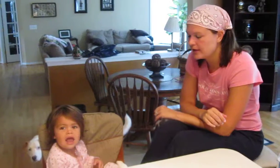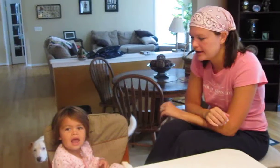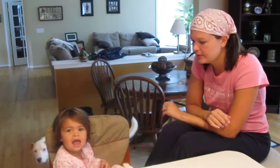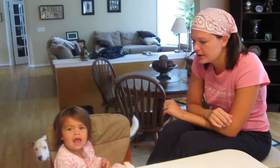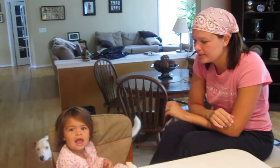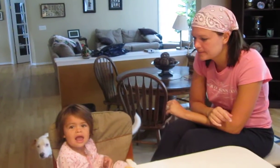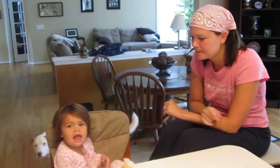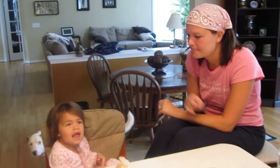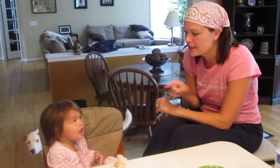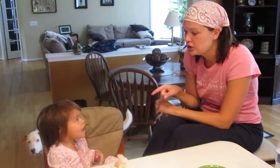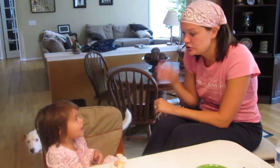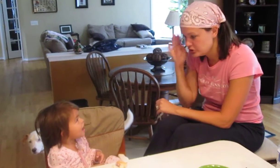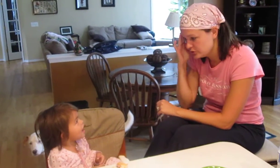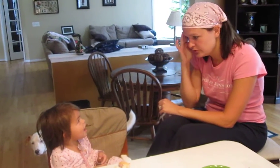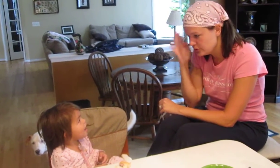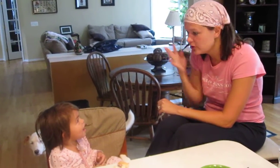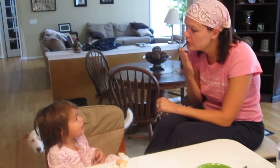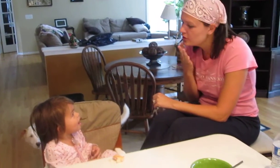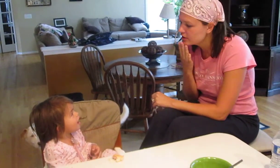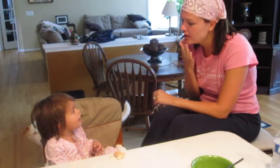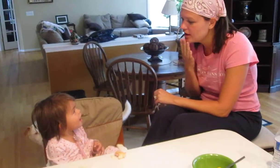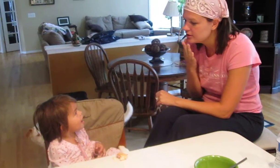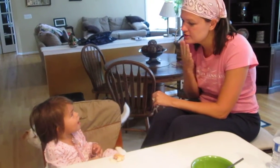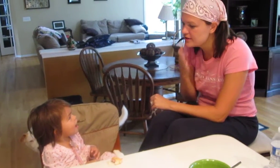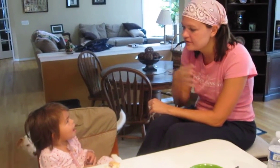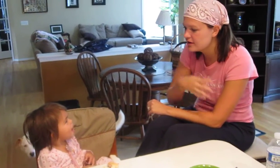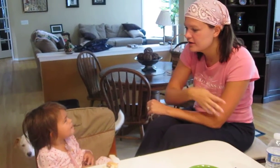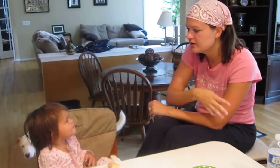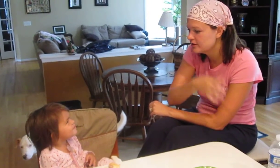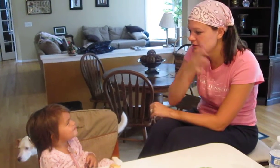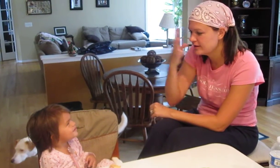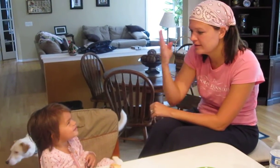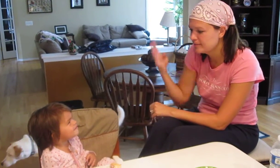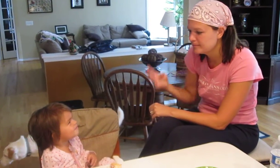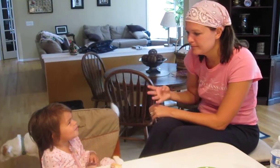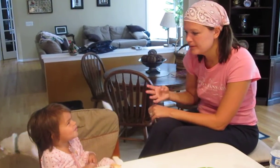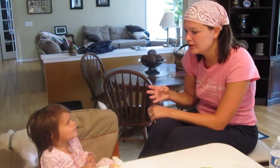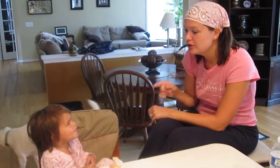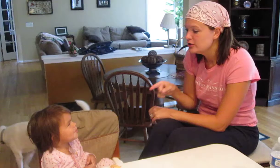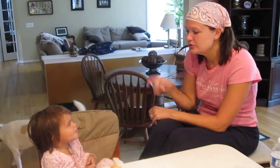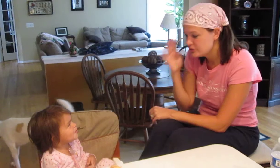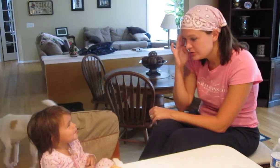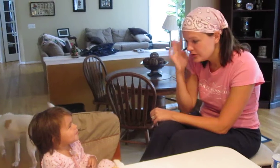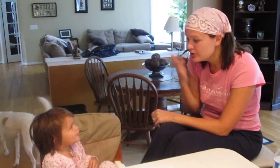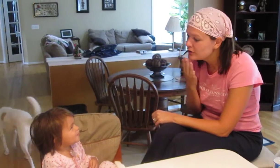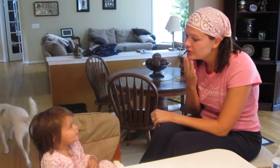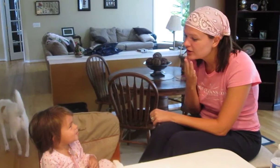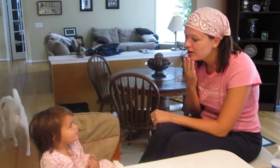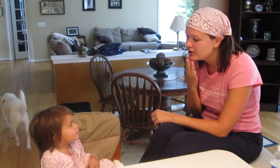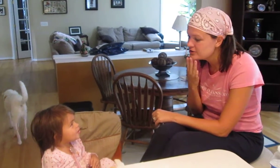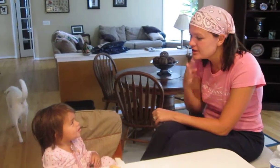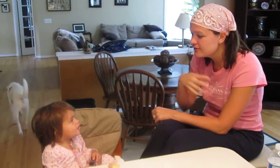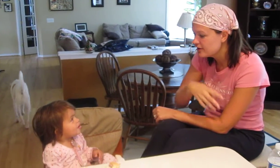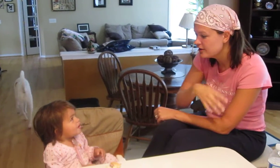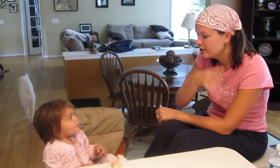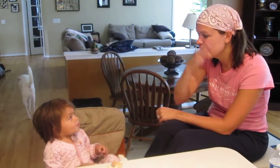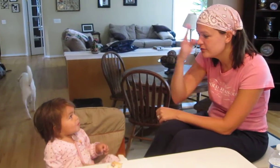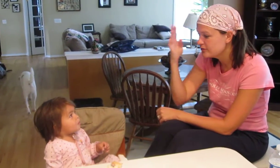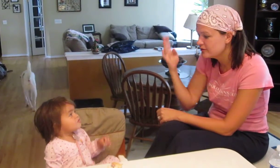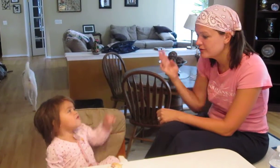Okay, here we go. Do you know the colors of the... Do you know the colors of the...